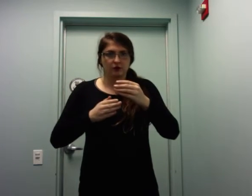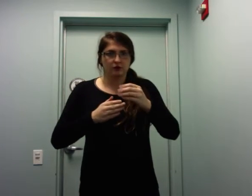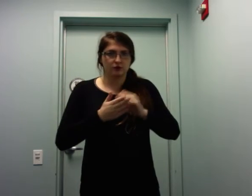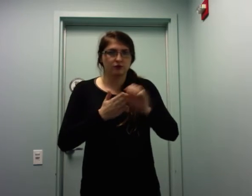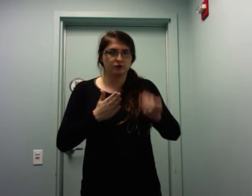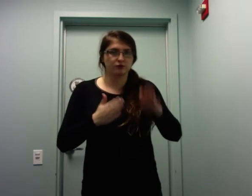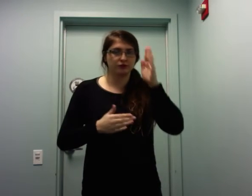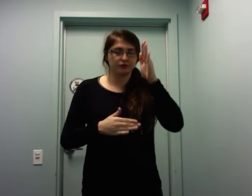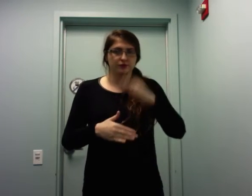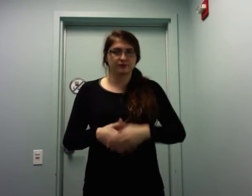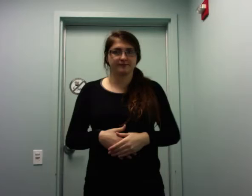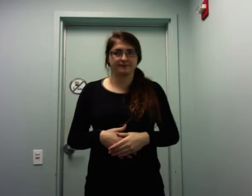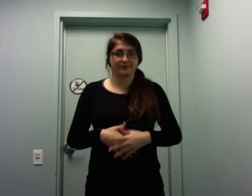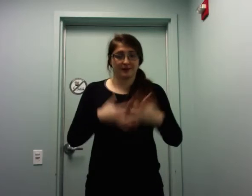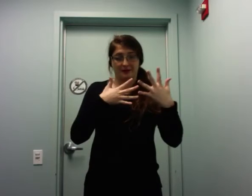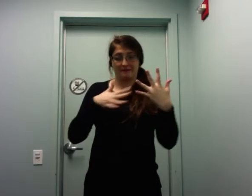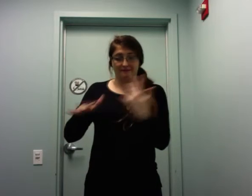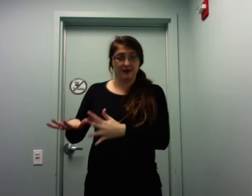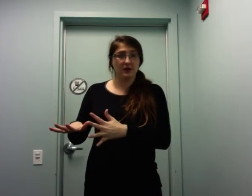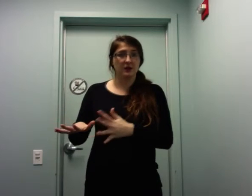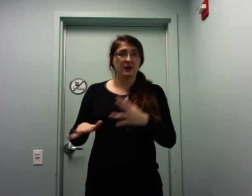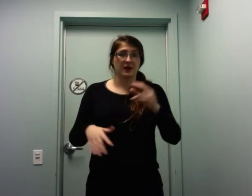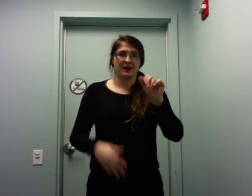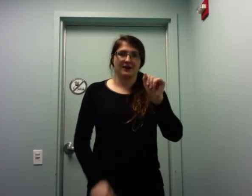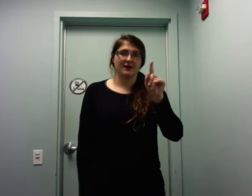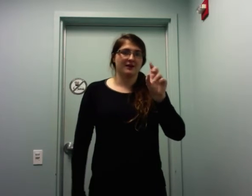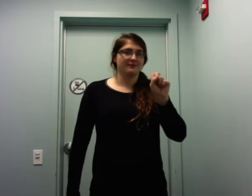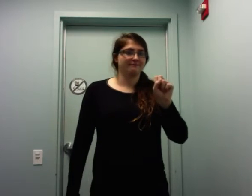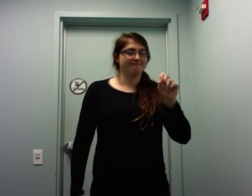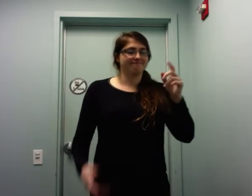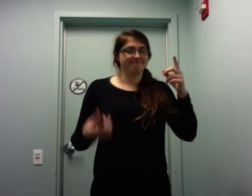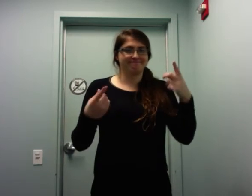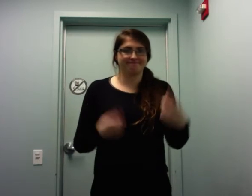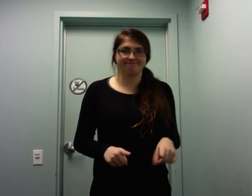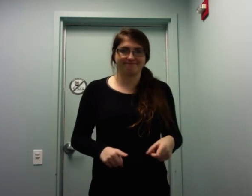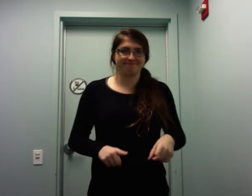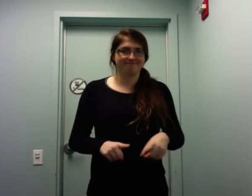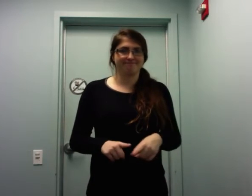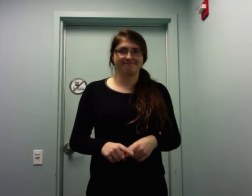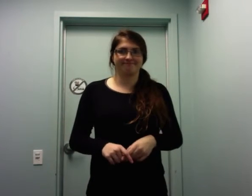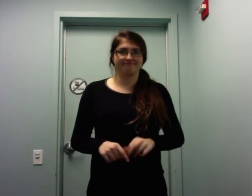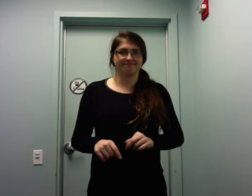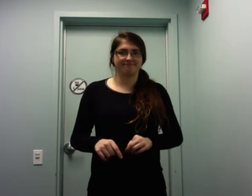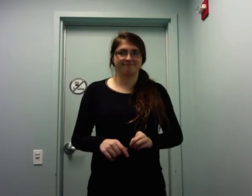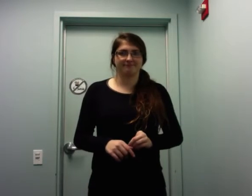system has been totally compromised. They are open to infection. That's a chronology